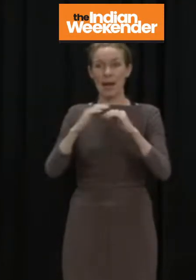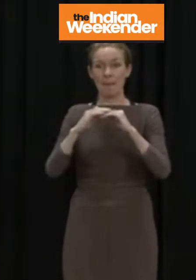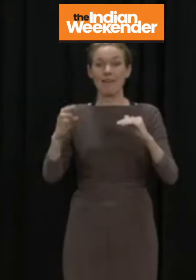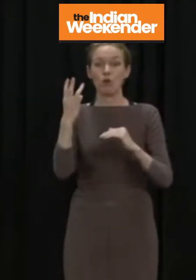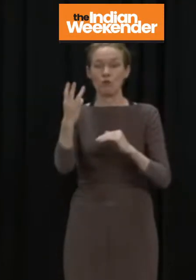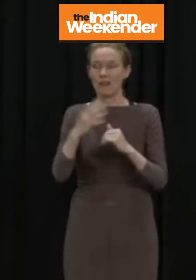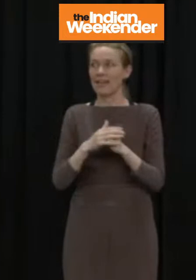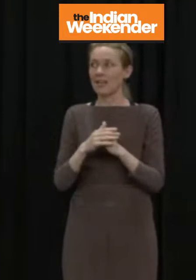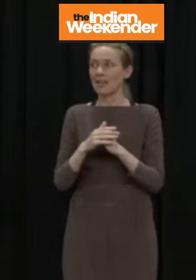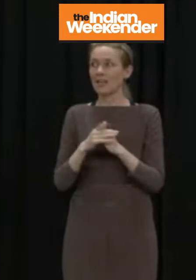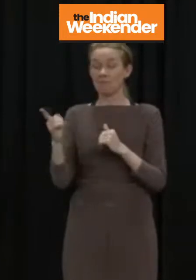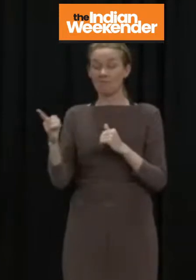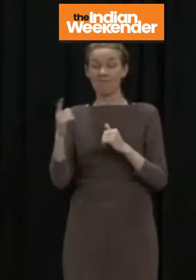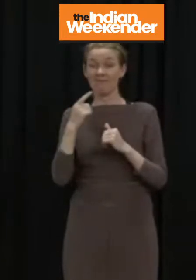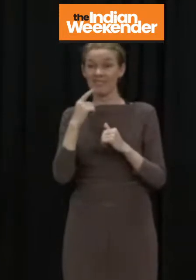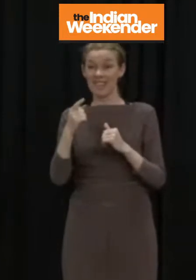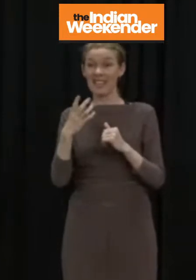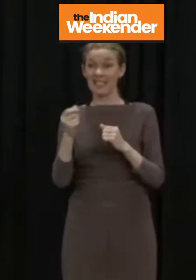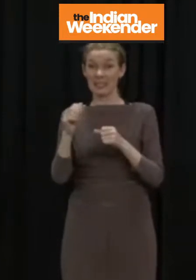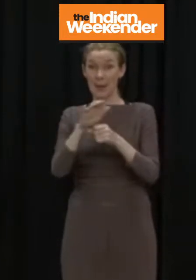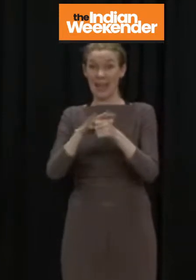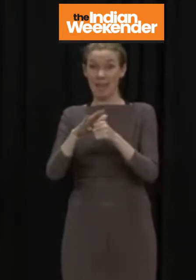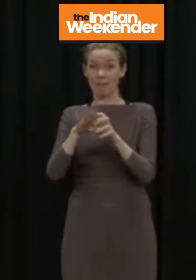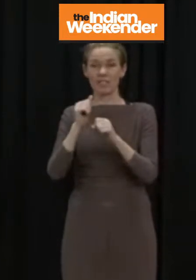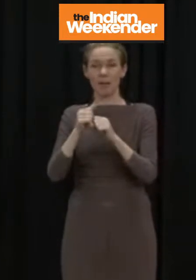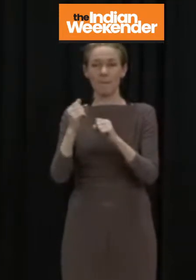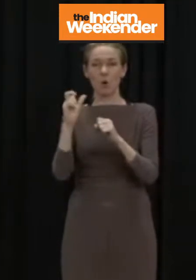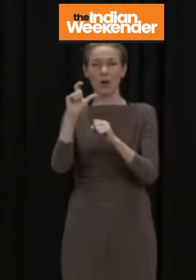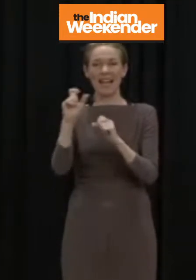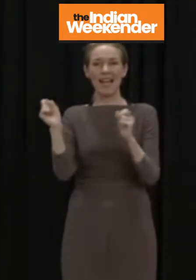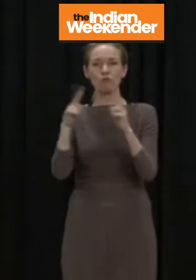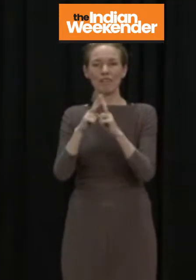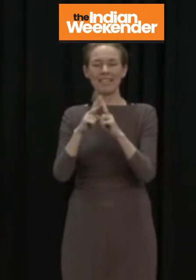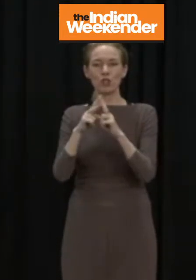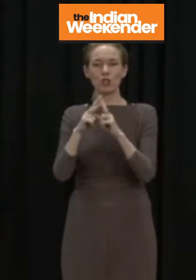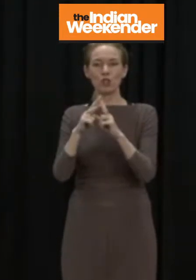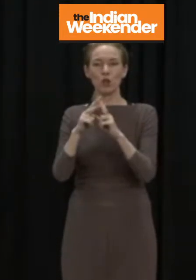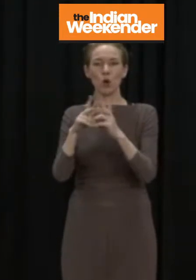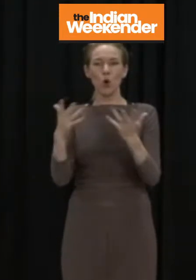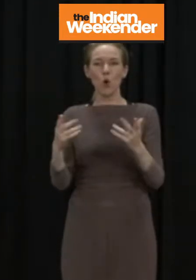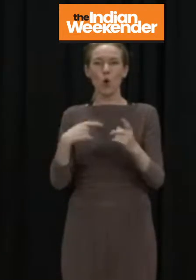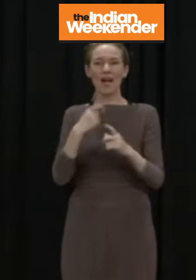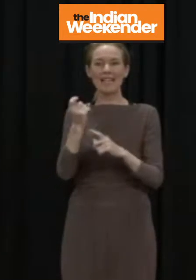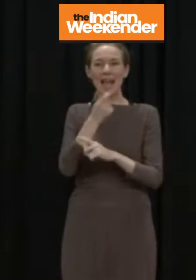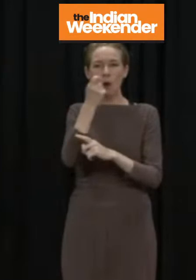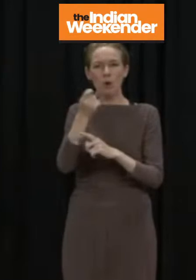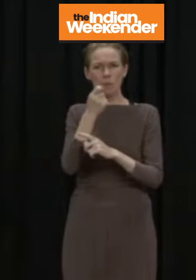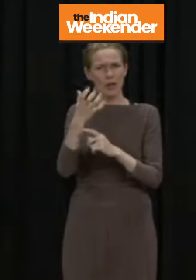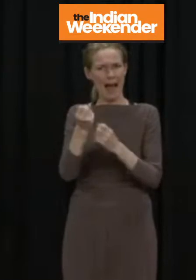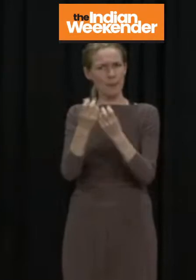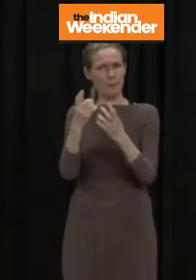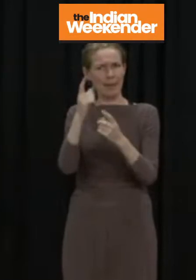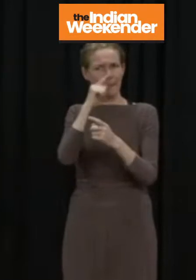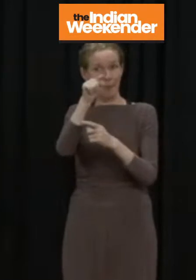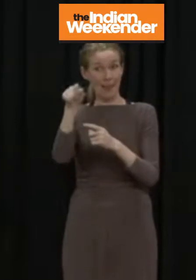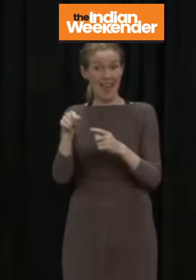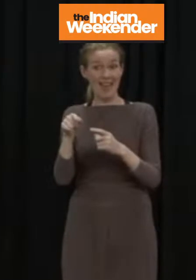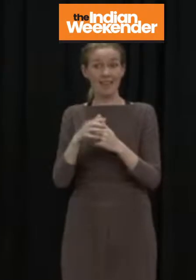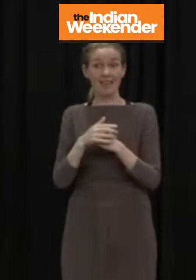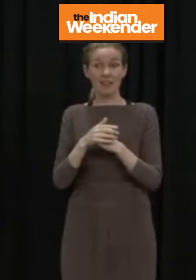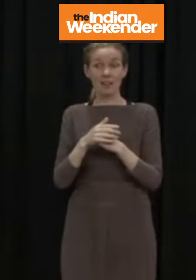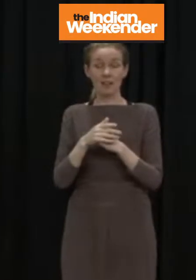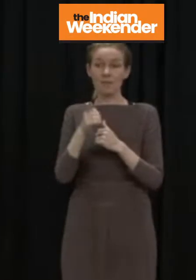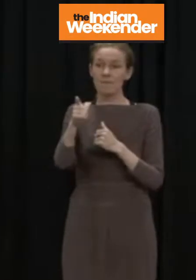populations. Yeah, and just following up on that gangs as well, can you describe how the government is working with the gangs to try